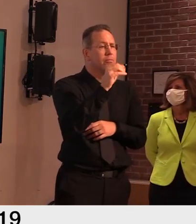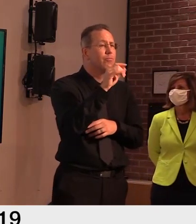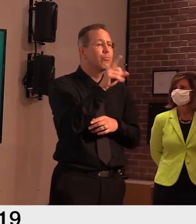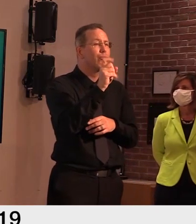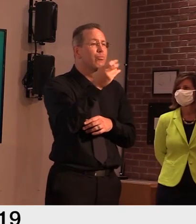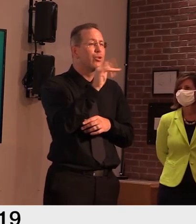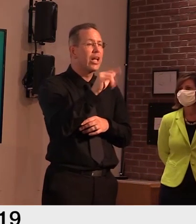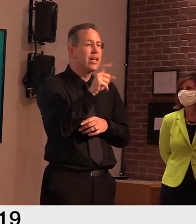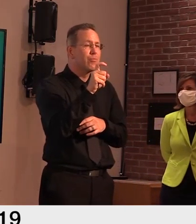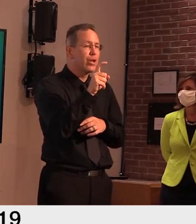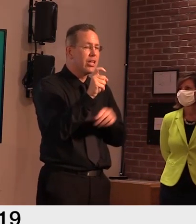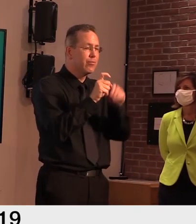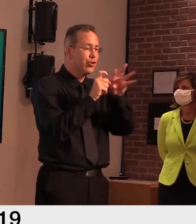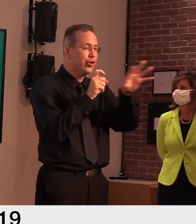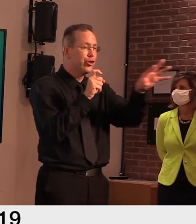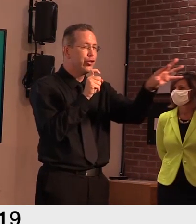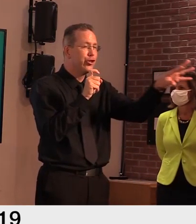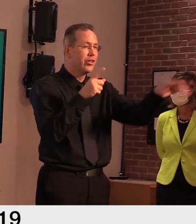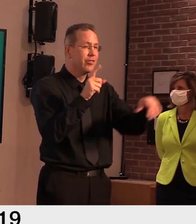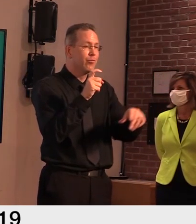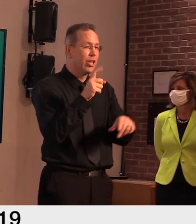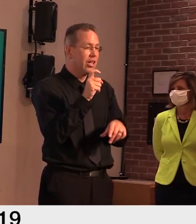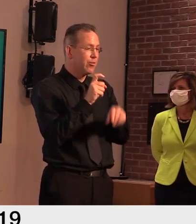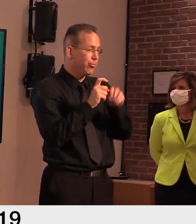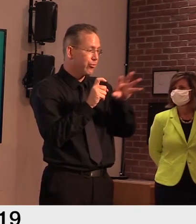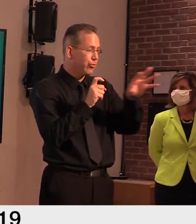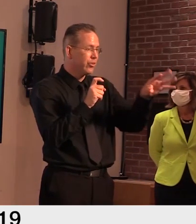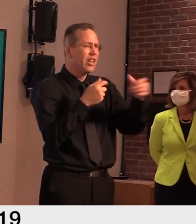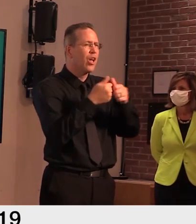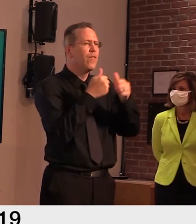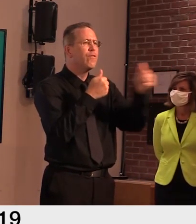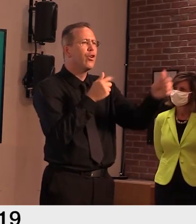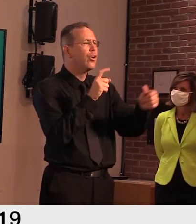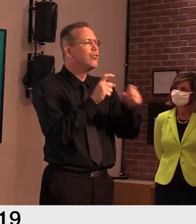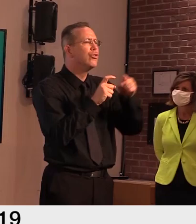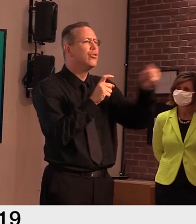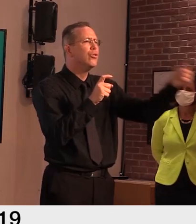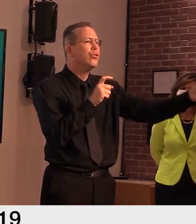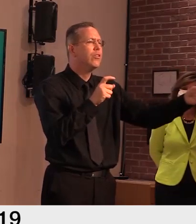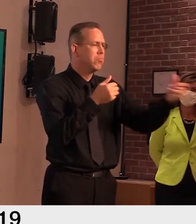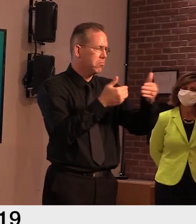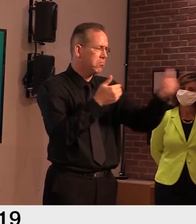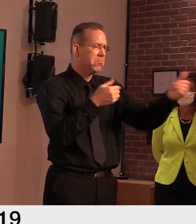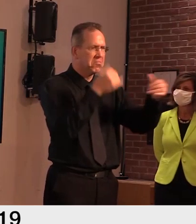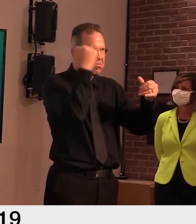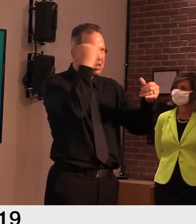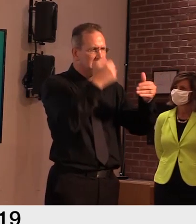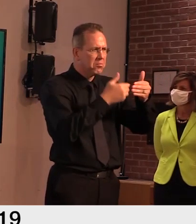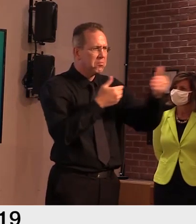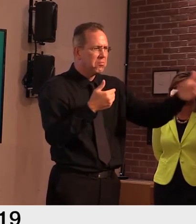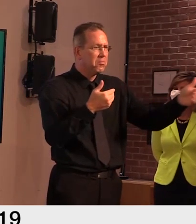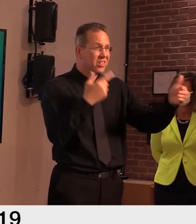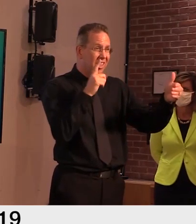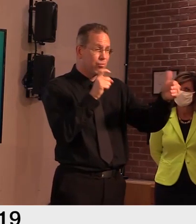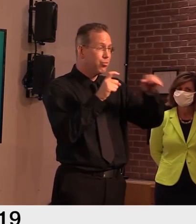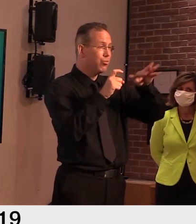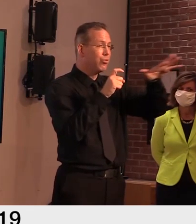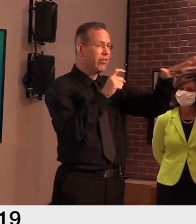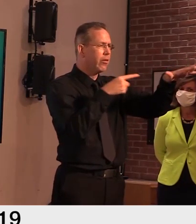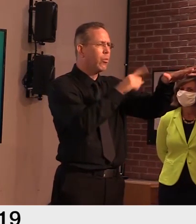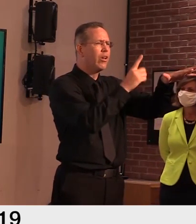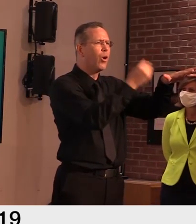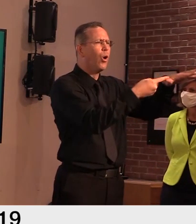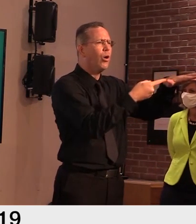to the ground rather quickly because they're heavier. The second way is through what's termed an aerosol, which